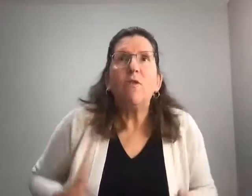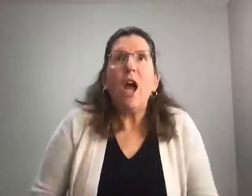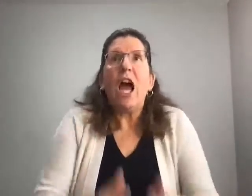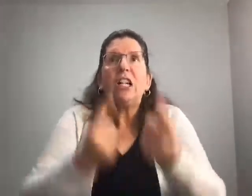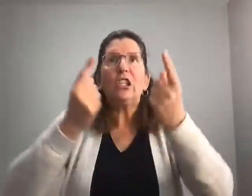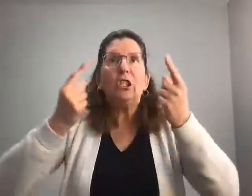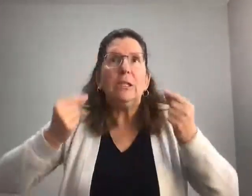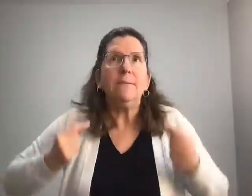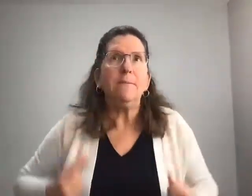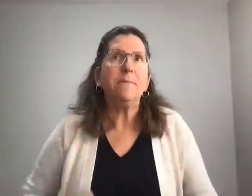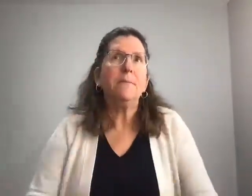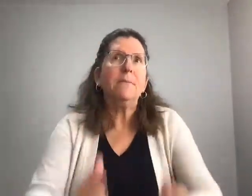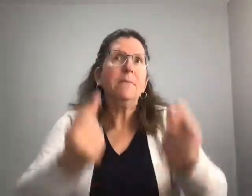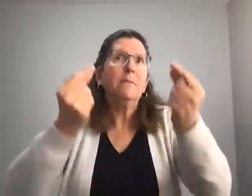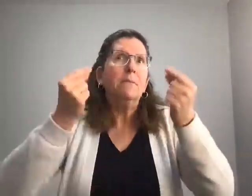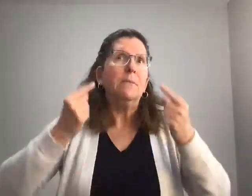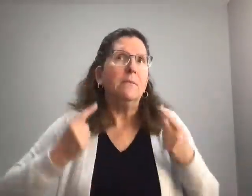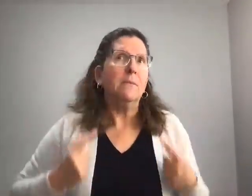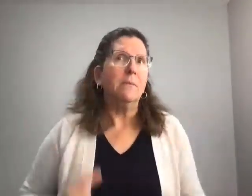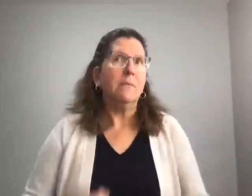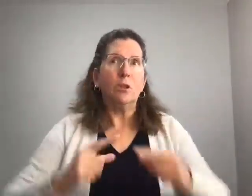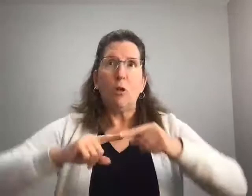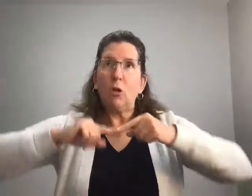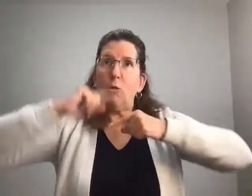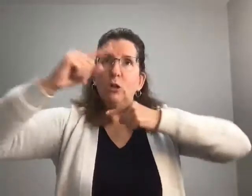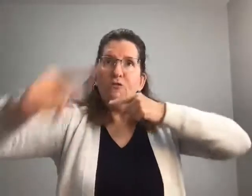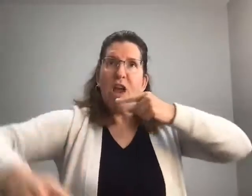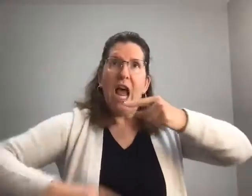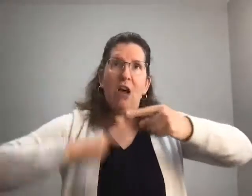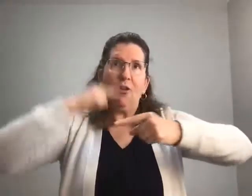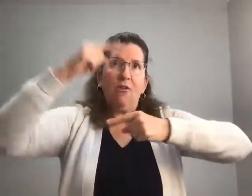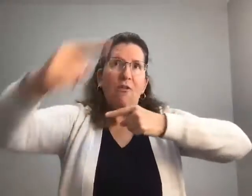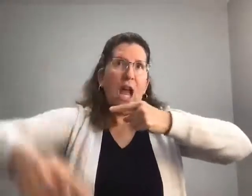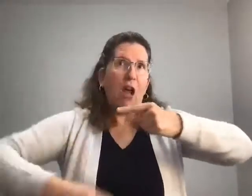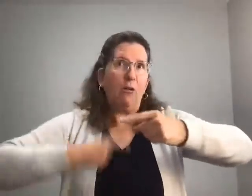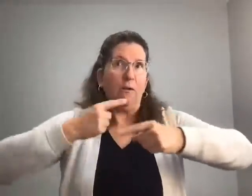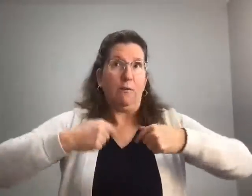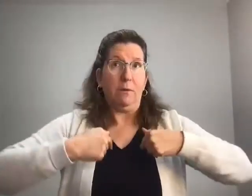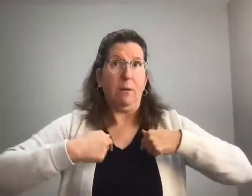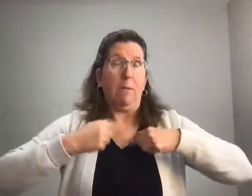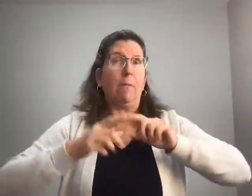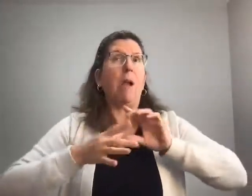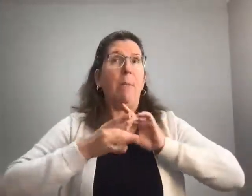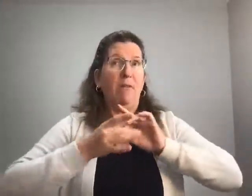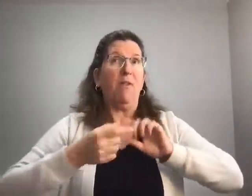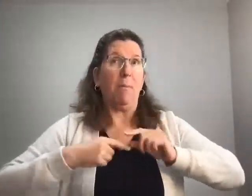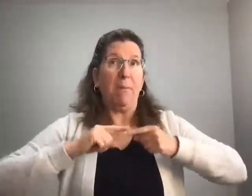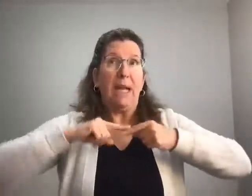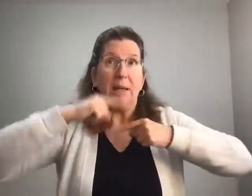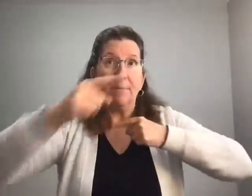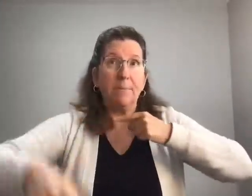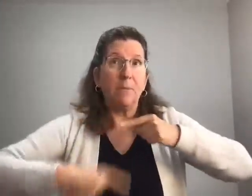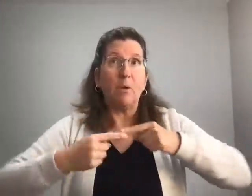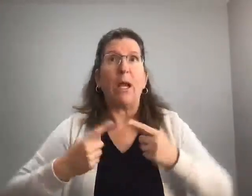for action. So it goes around and round coming from me. Okay,